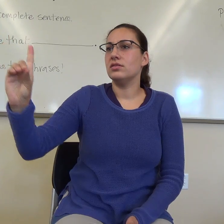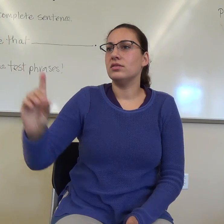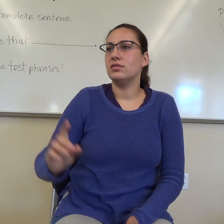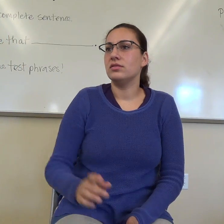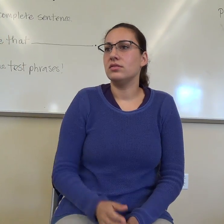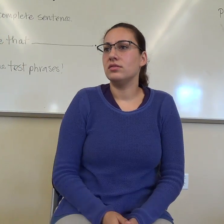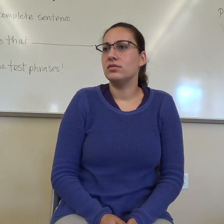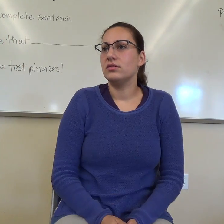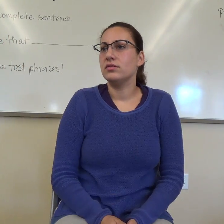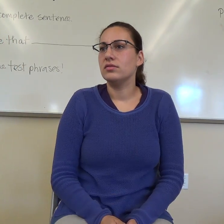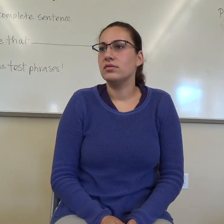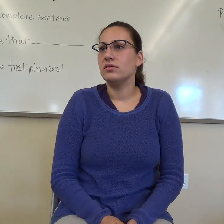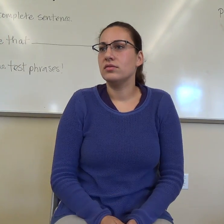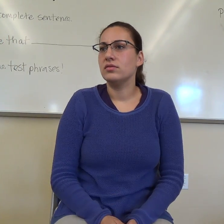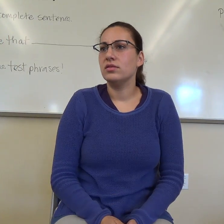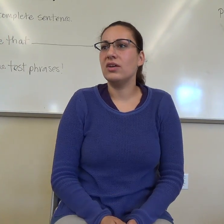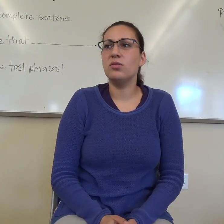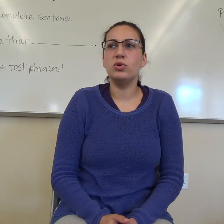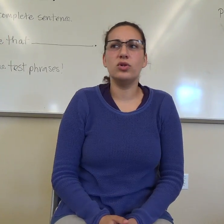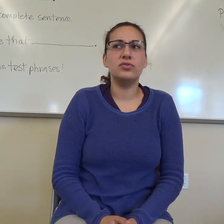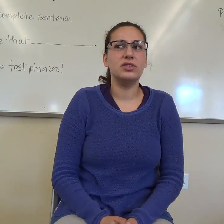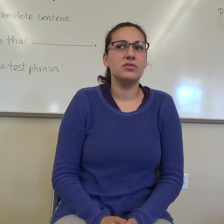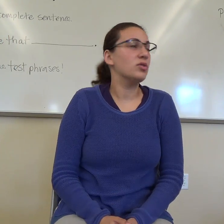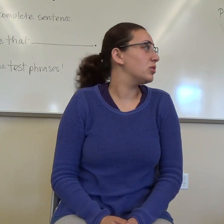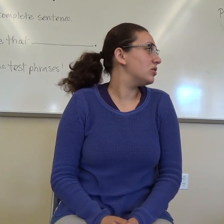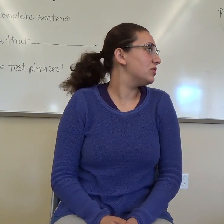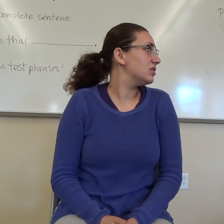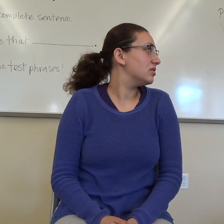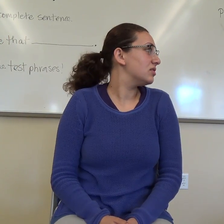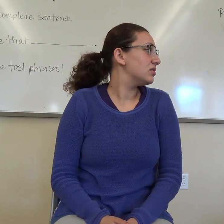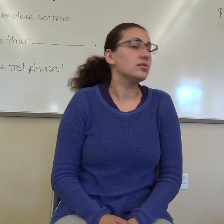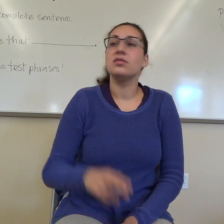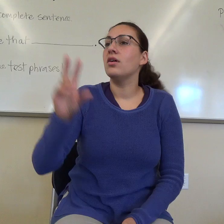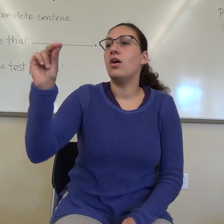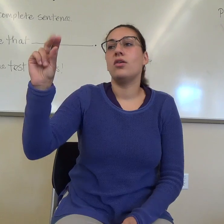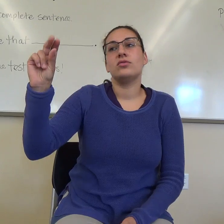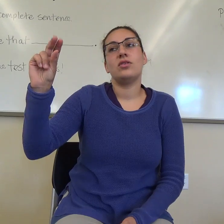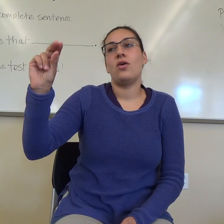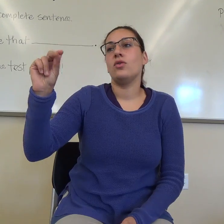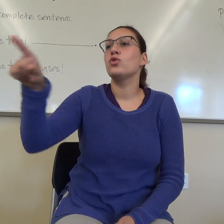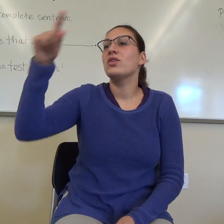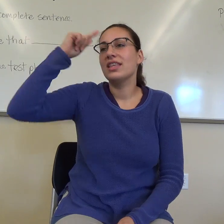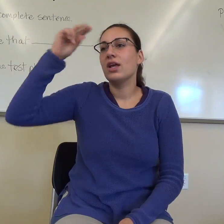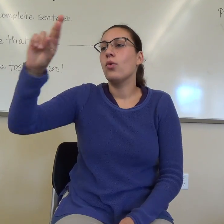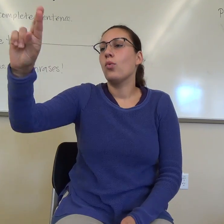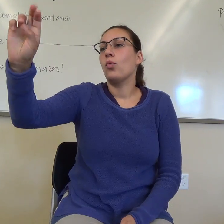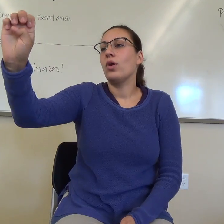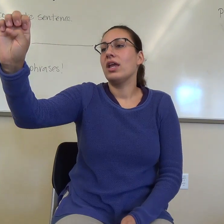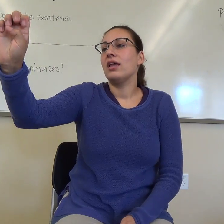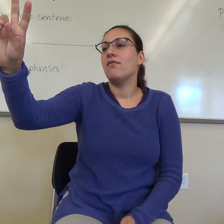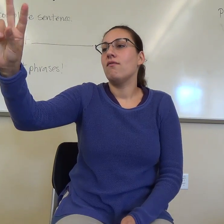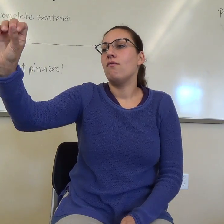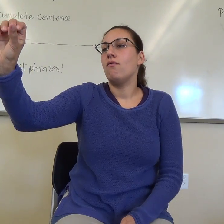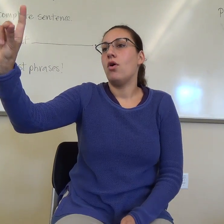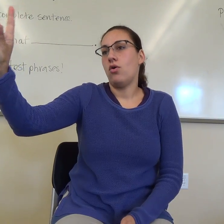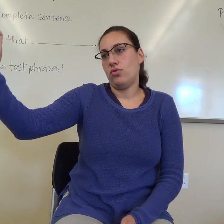Embedded? Well, Like removed? Removed? no, it's not, you're thinking revoked,